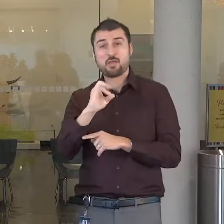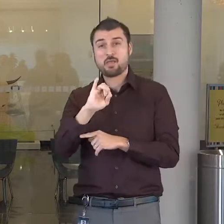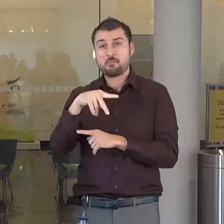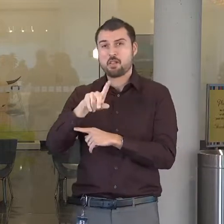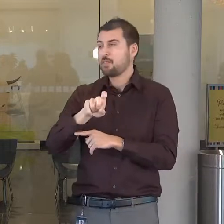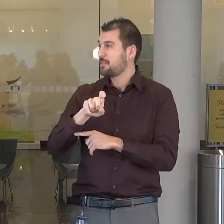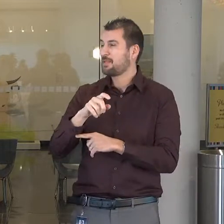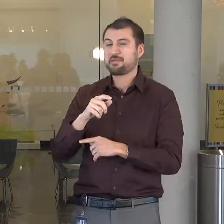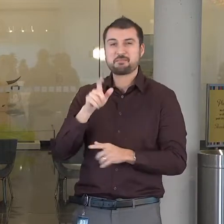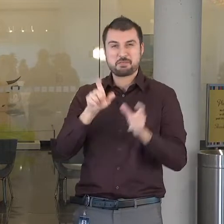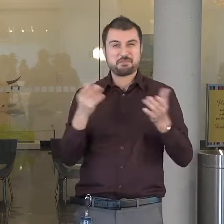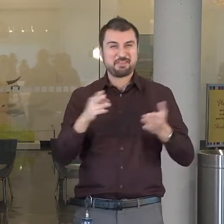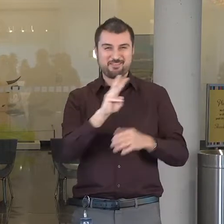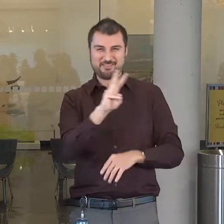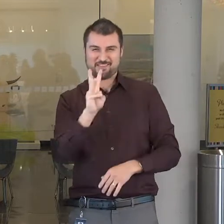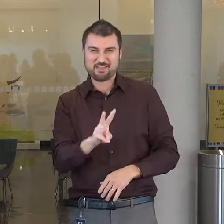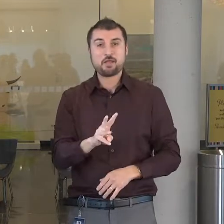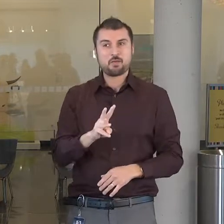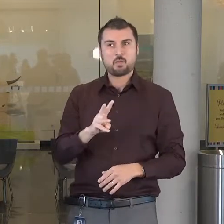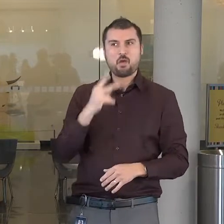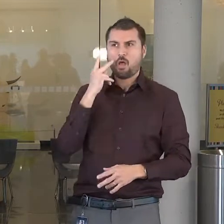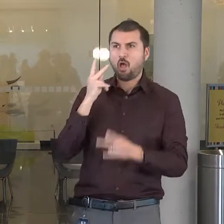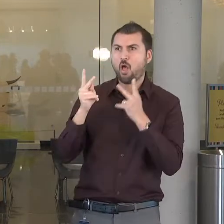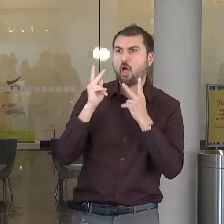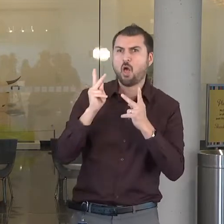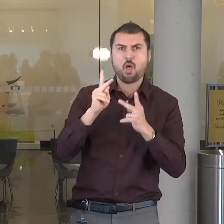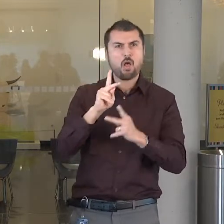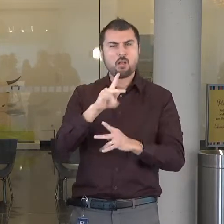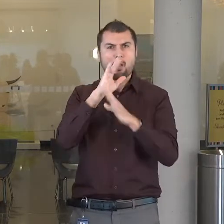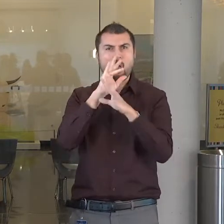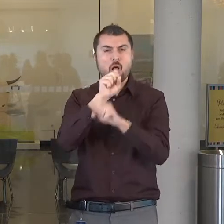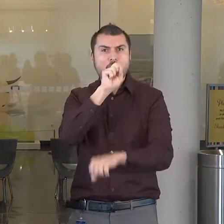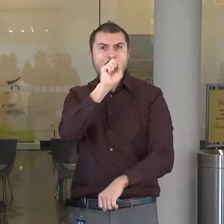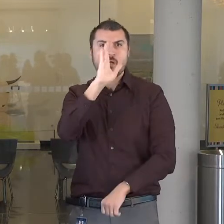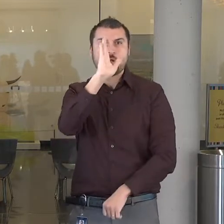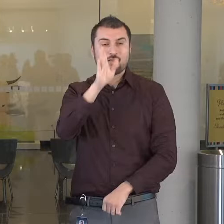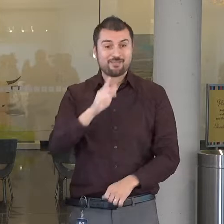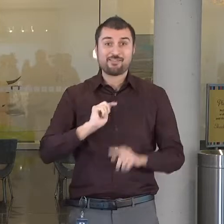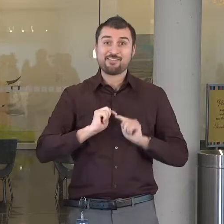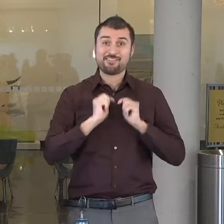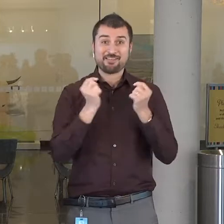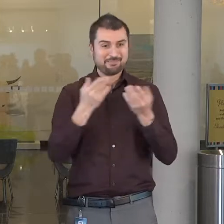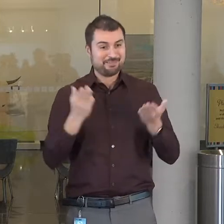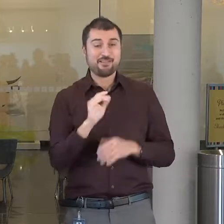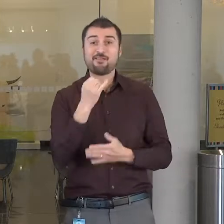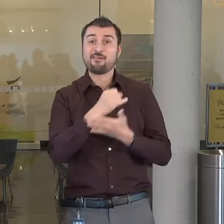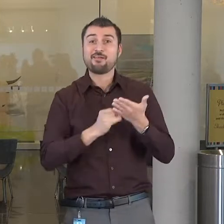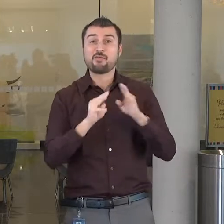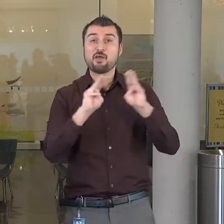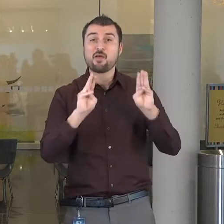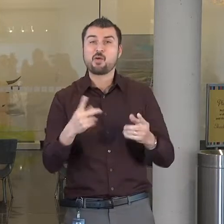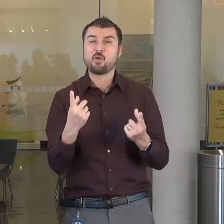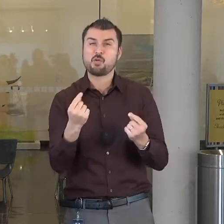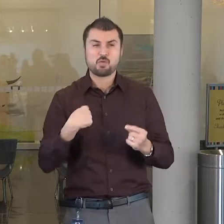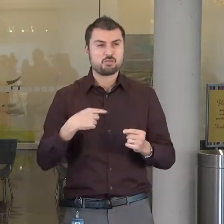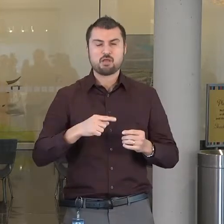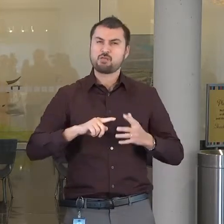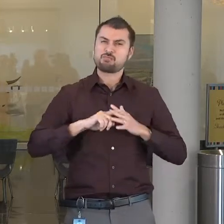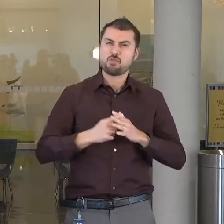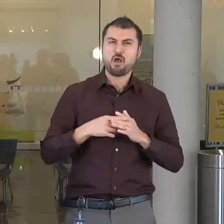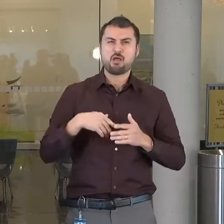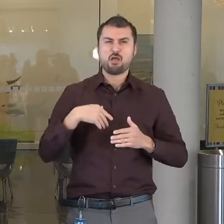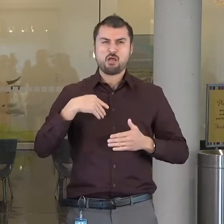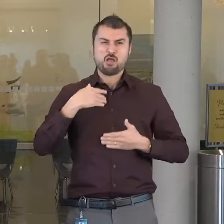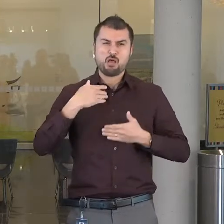love this show. And our team here at the Art Museum is stretching themselves. We're doing